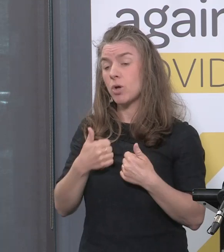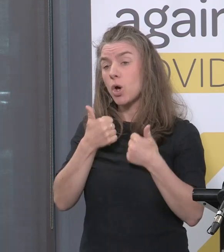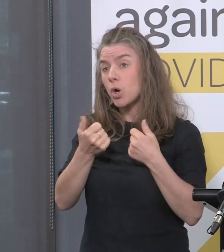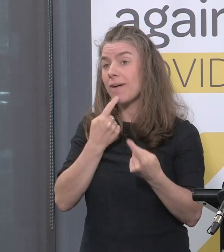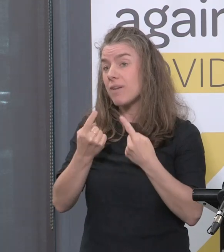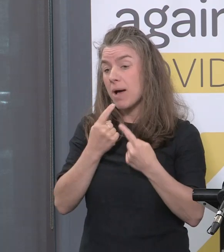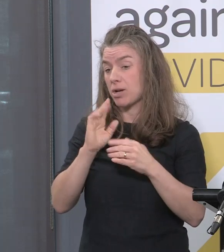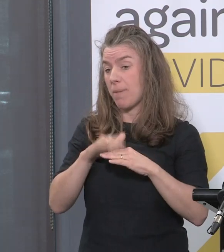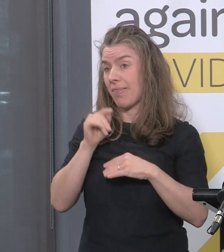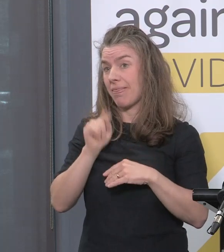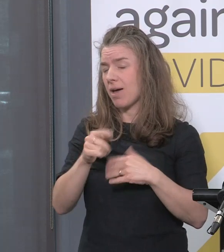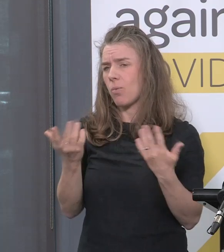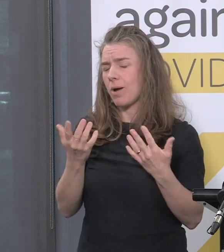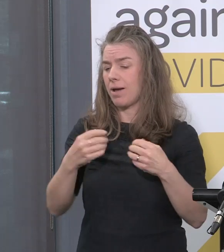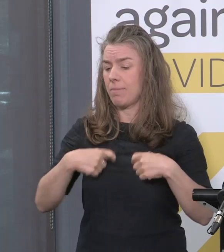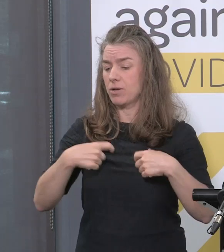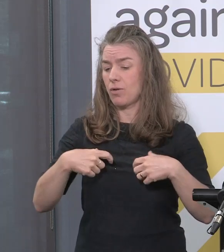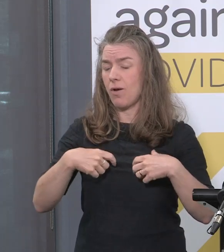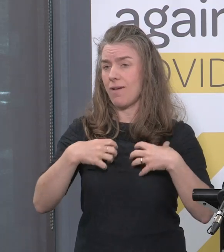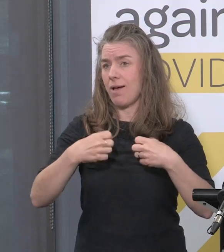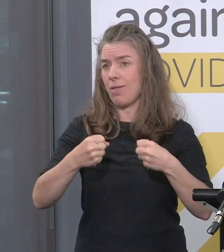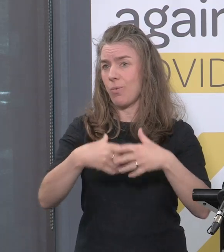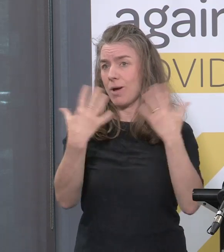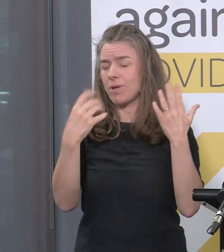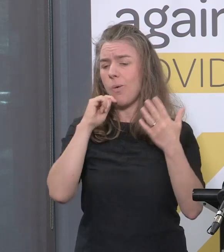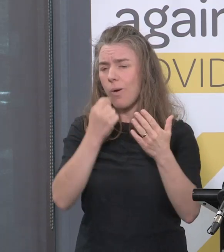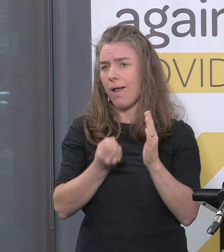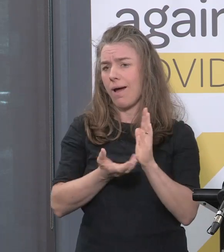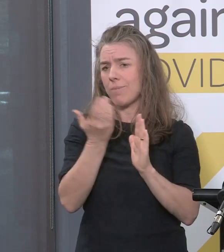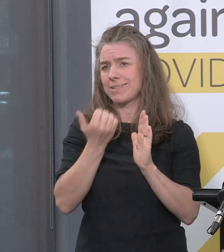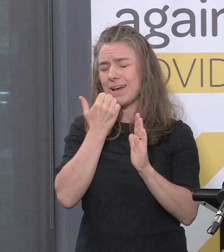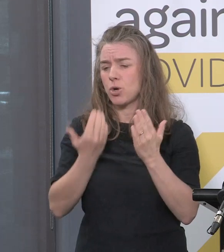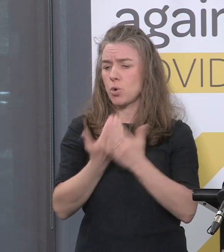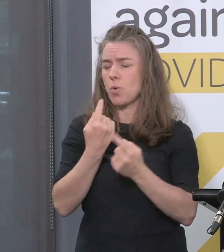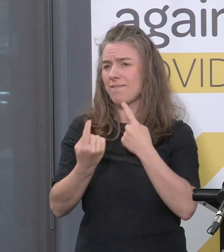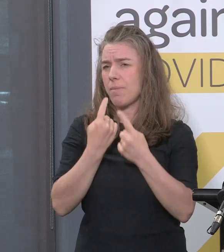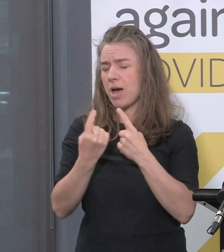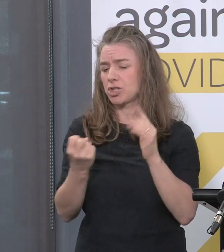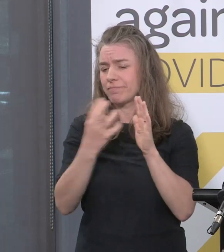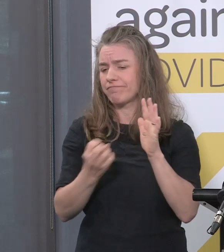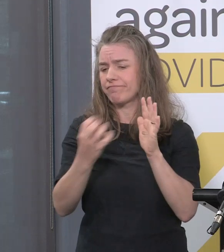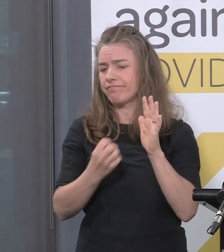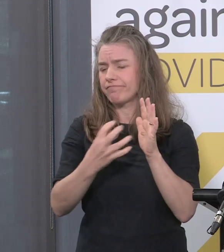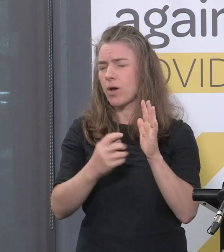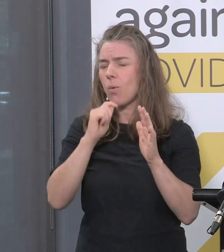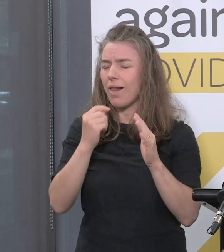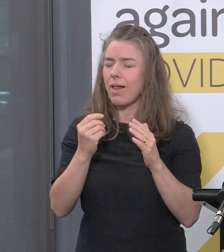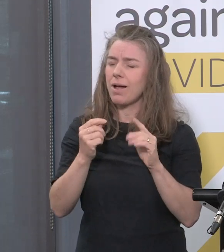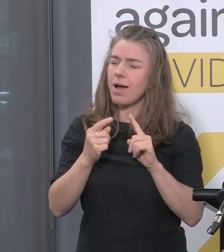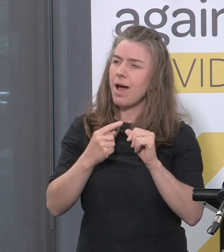on the Ministry website, and we will keep that frequently updated, including with examples in response to questions we are